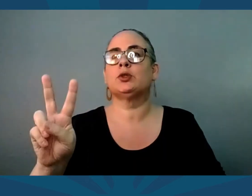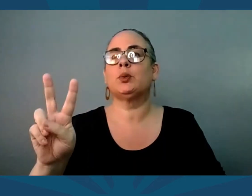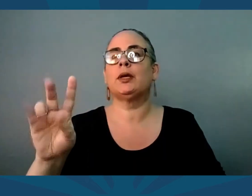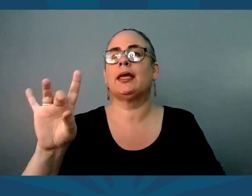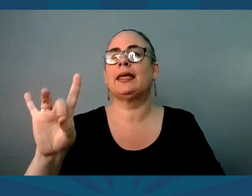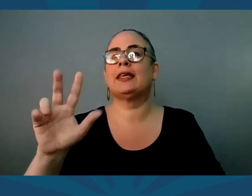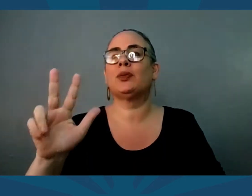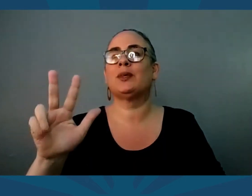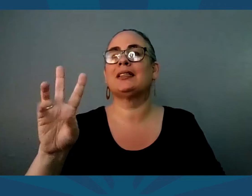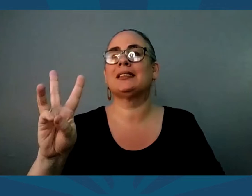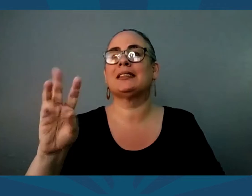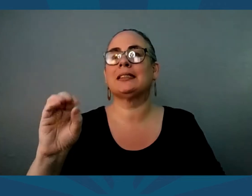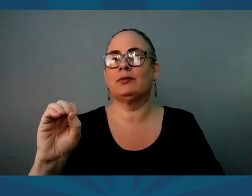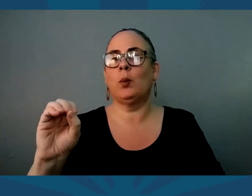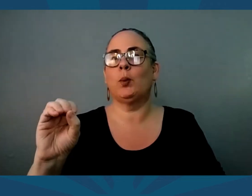TTY,